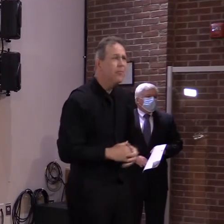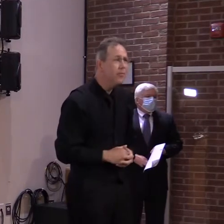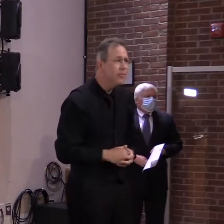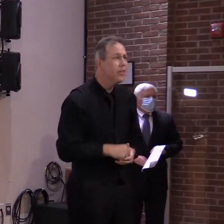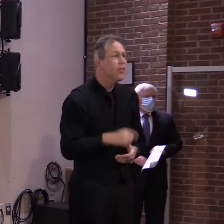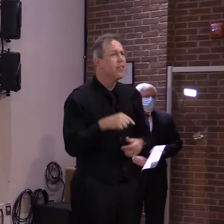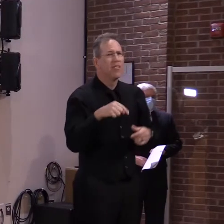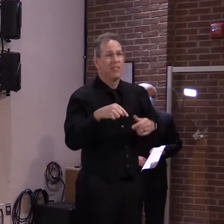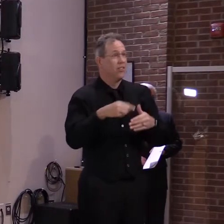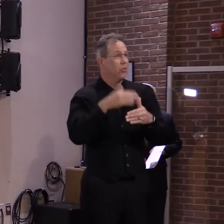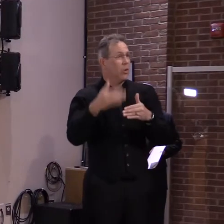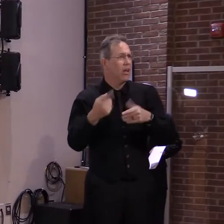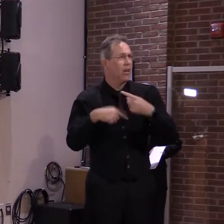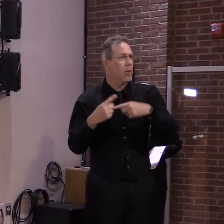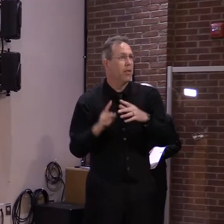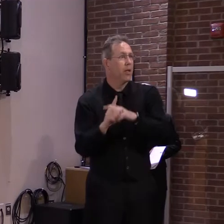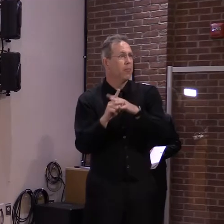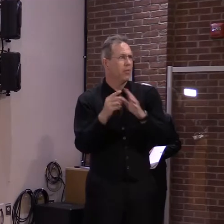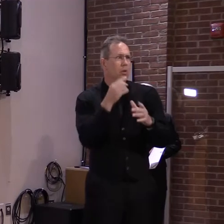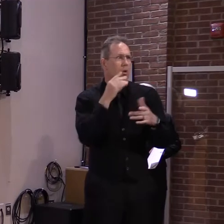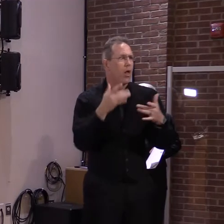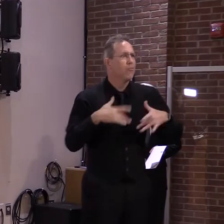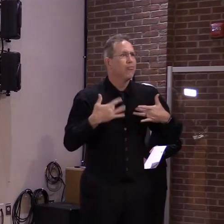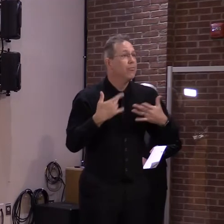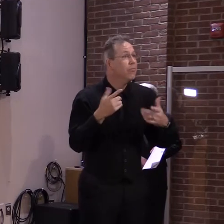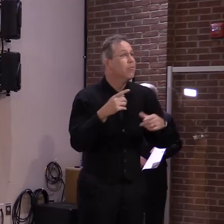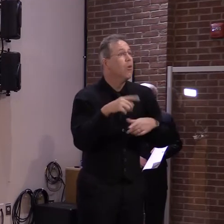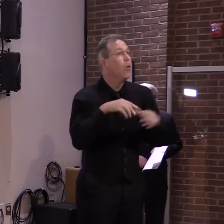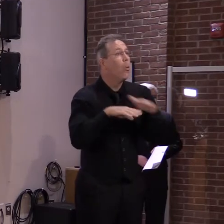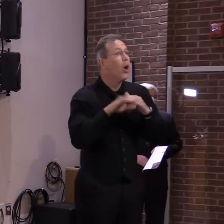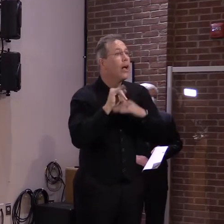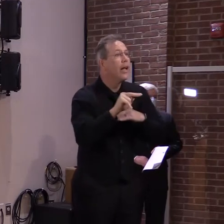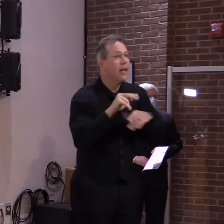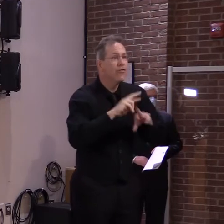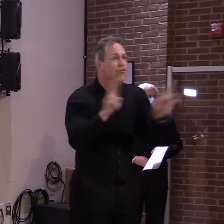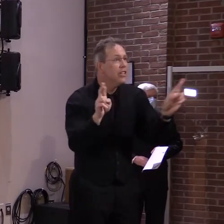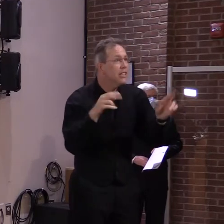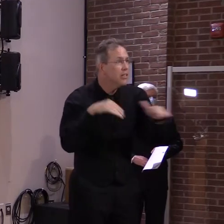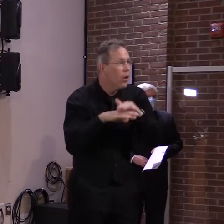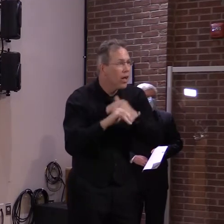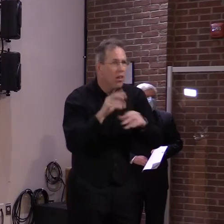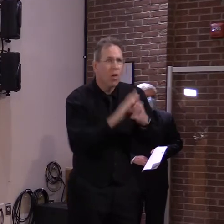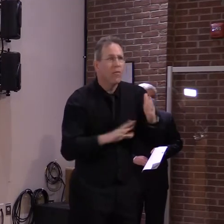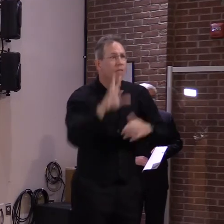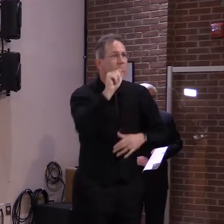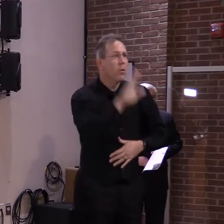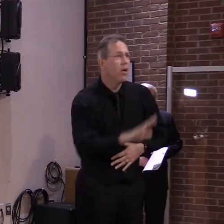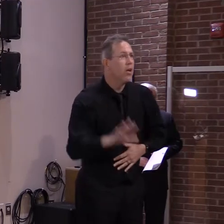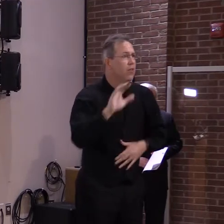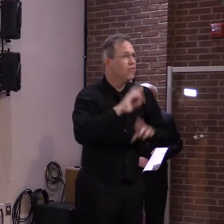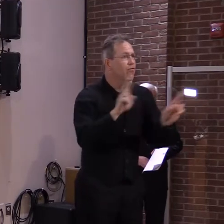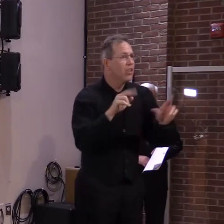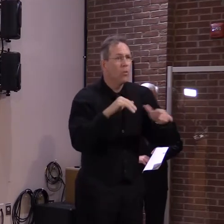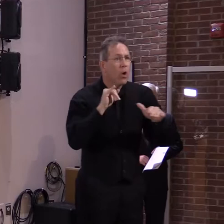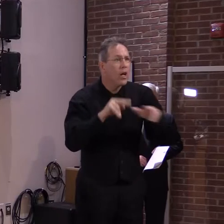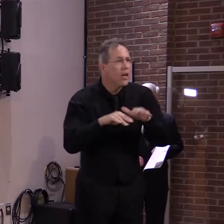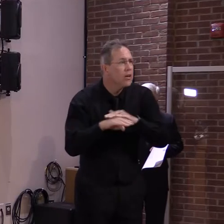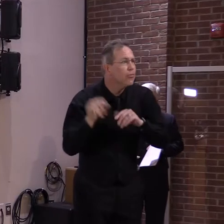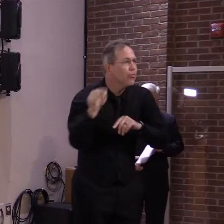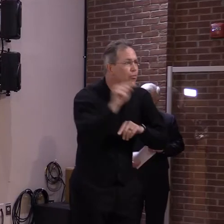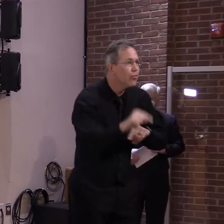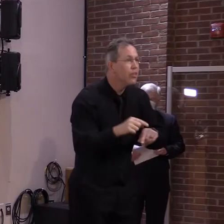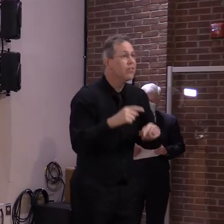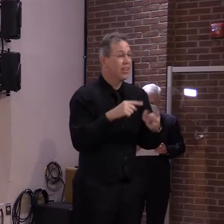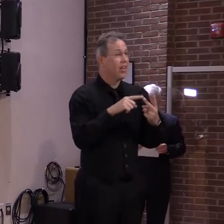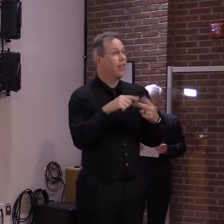walk-ins and drive-through opportunities across the state. This includes Johnson & Johnson events tomorrow